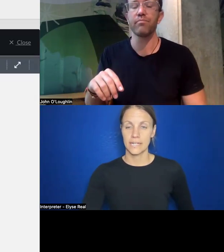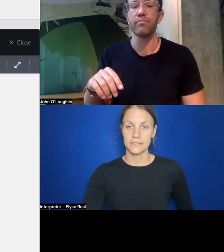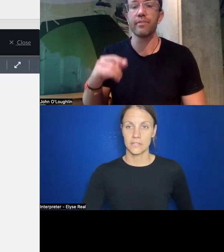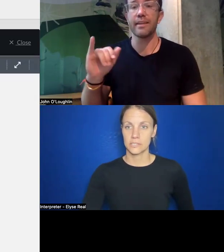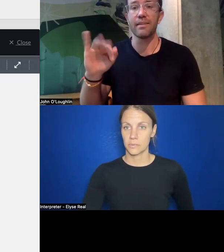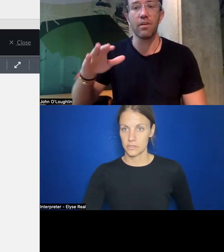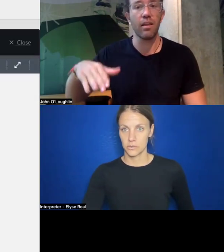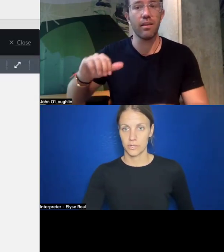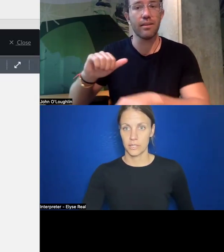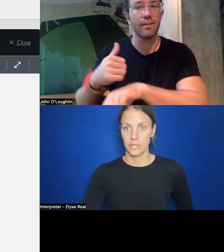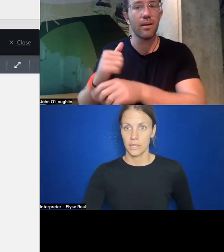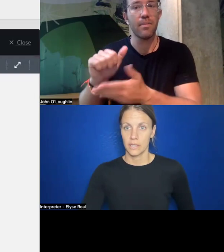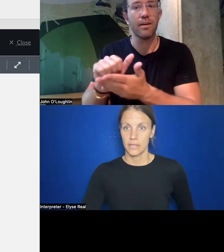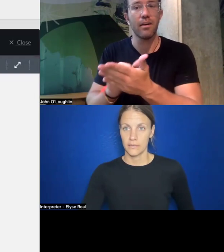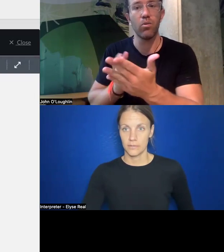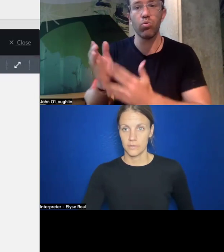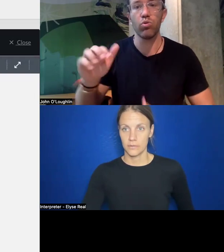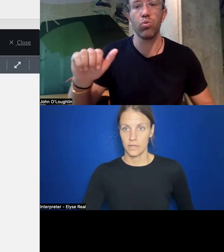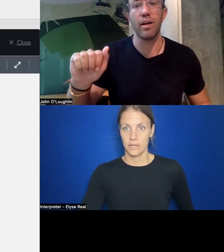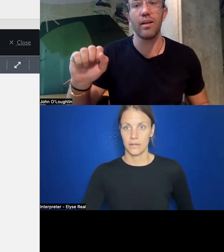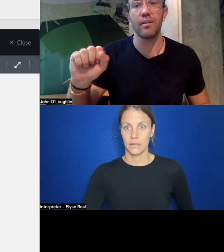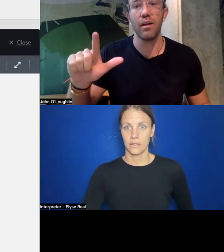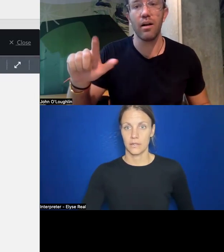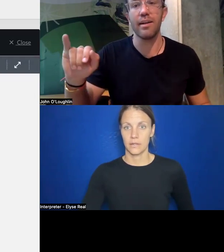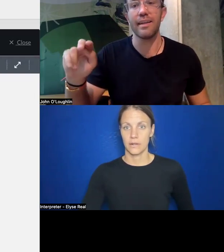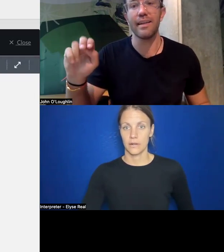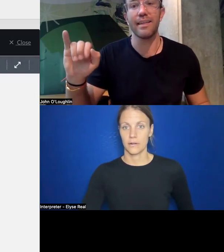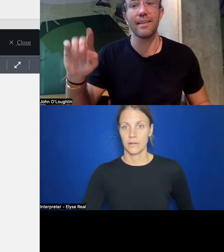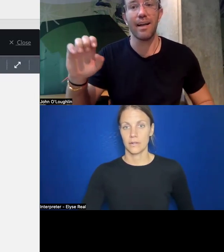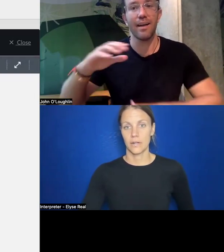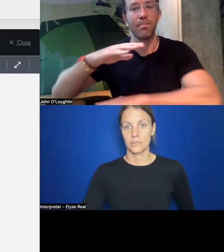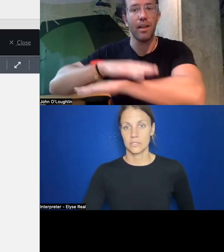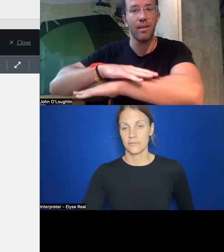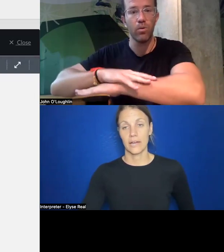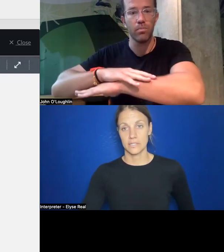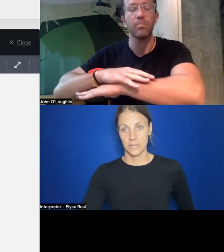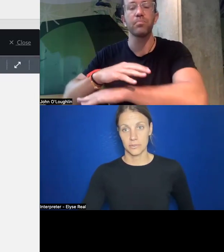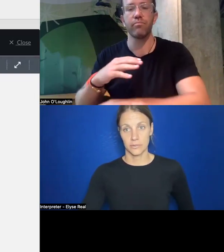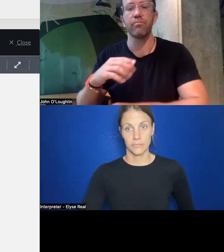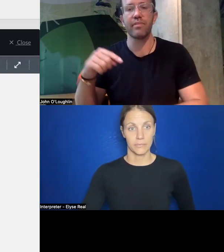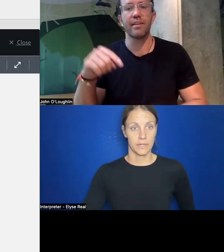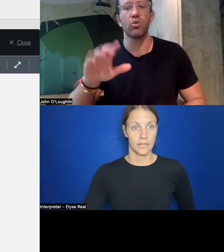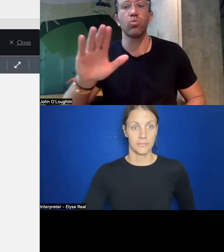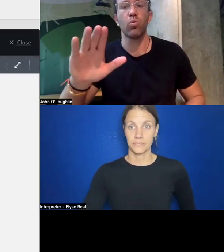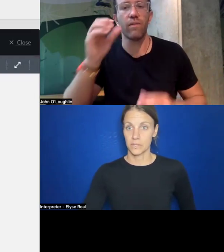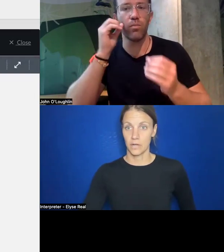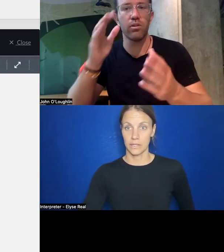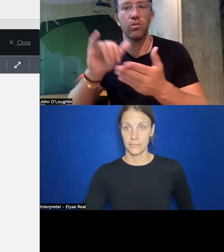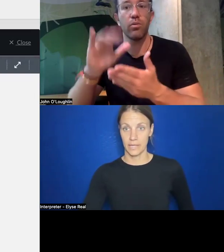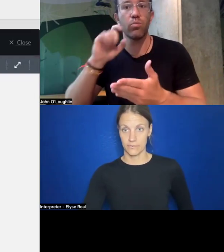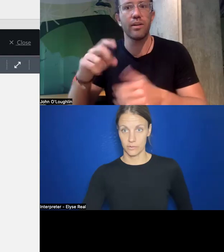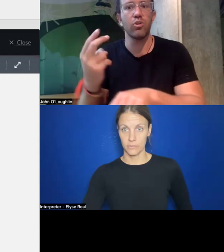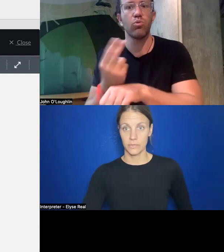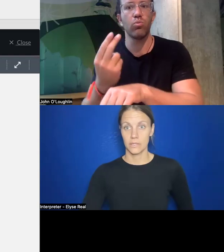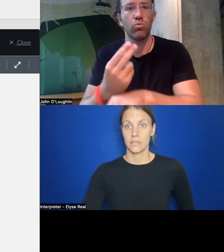It's kind of self-explanatory. If you are not able to, if you haven't set up your